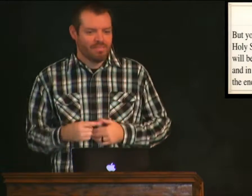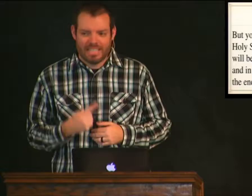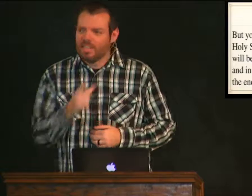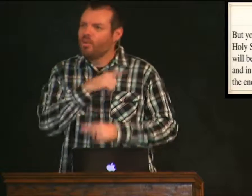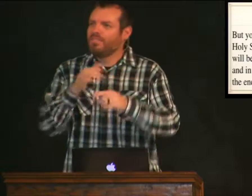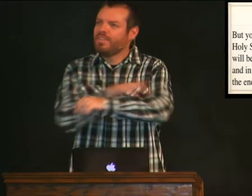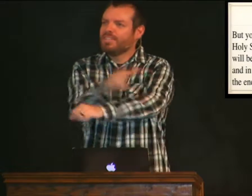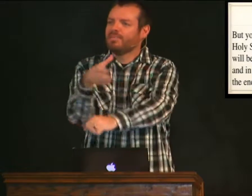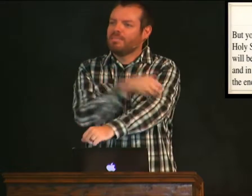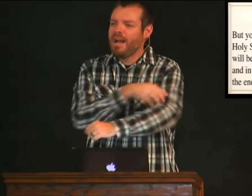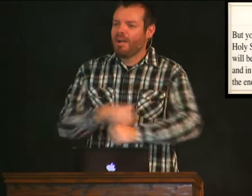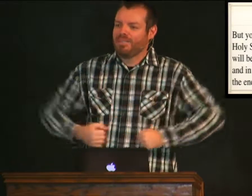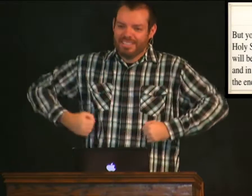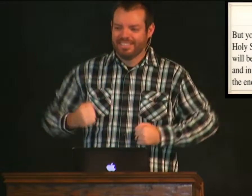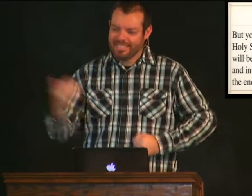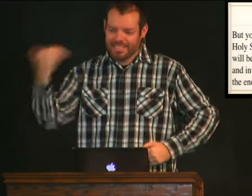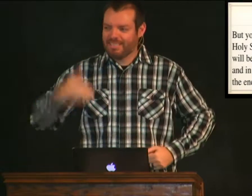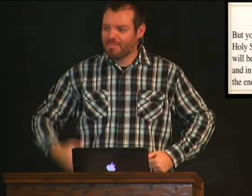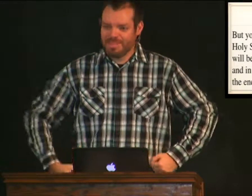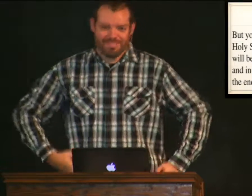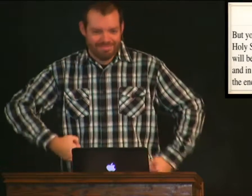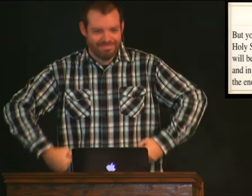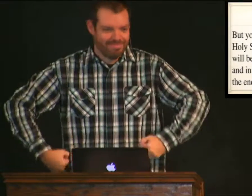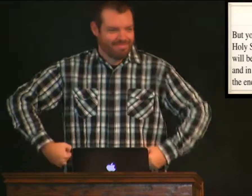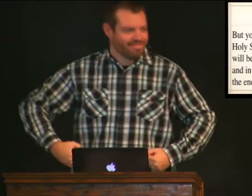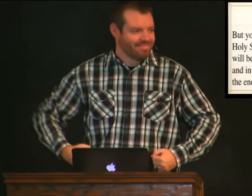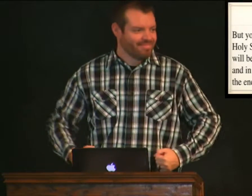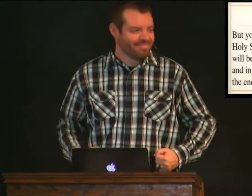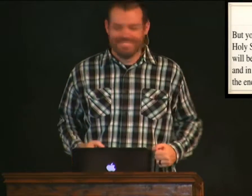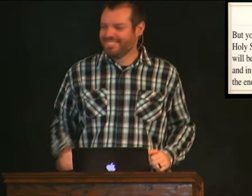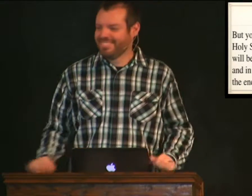Next week I'm saying, Lord, I fill them with the power. So they come up here.